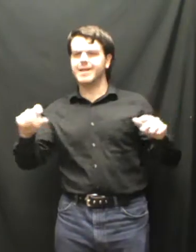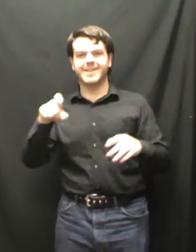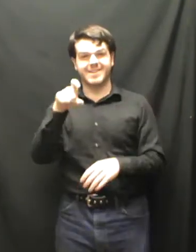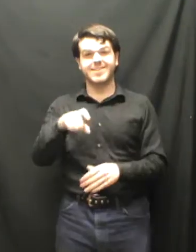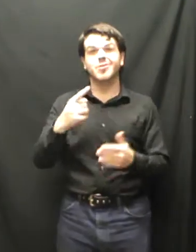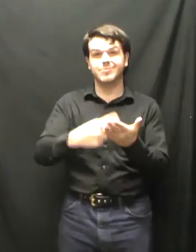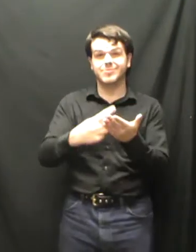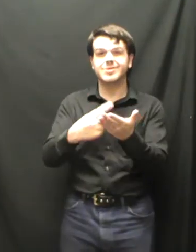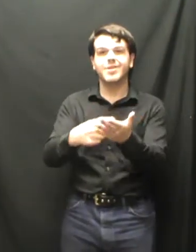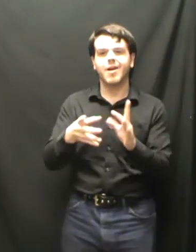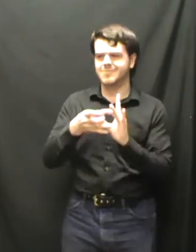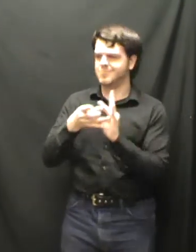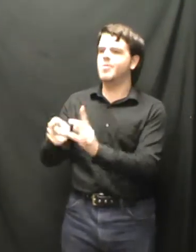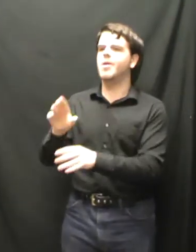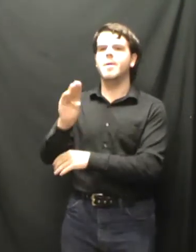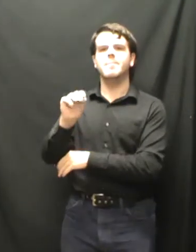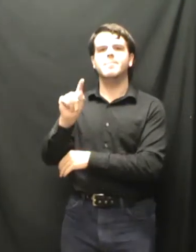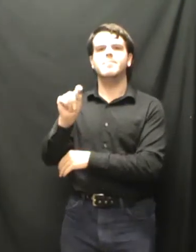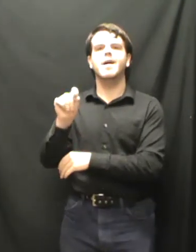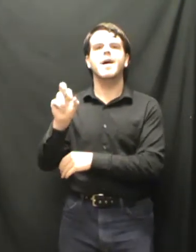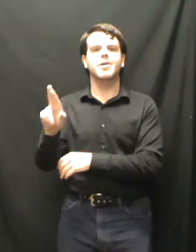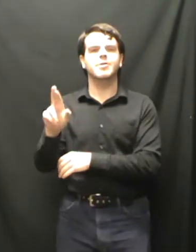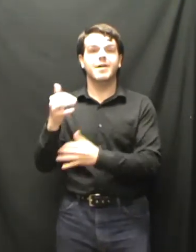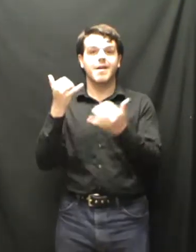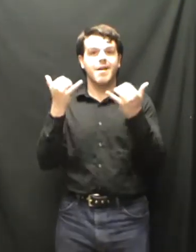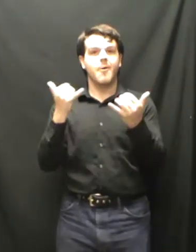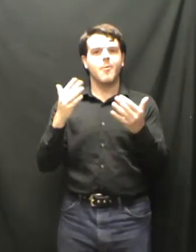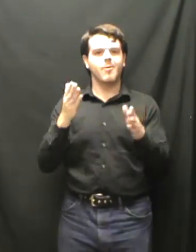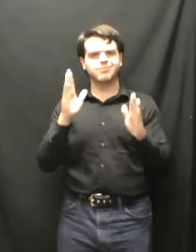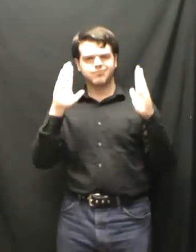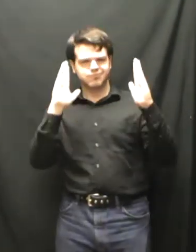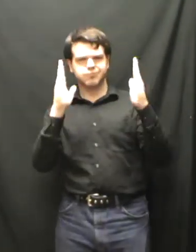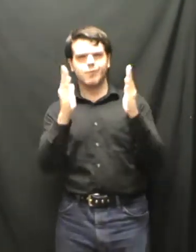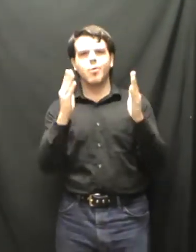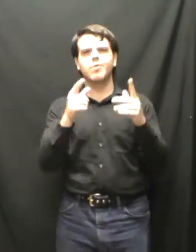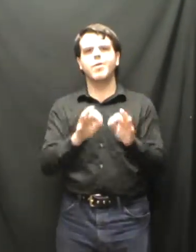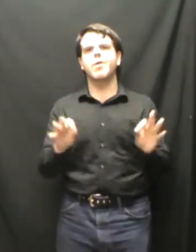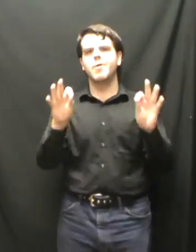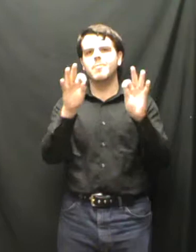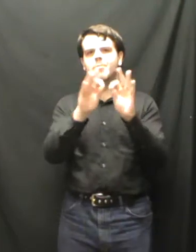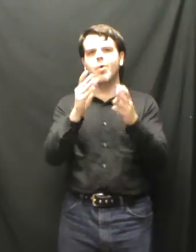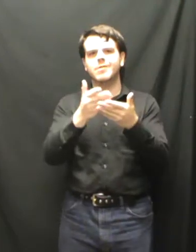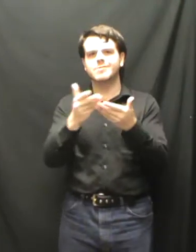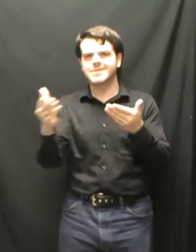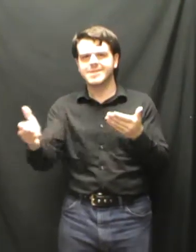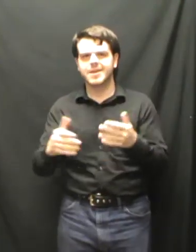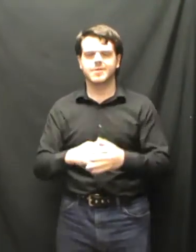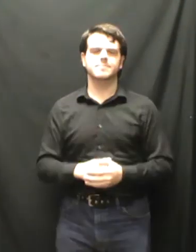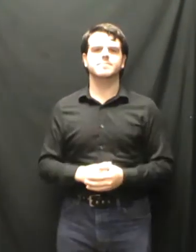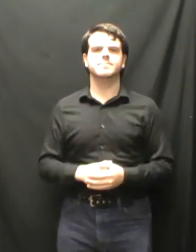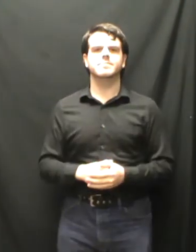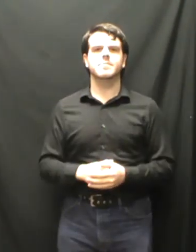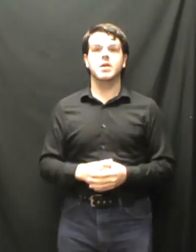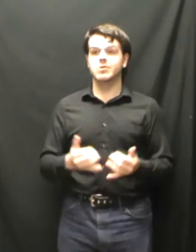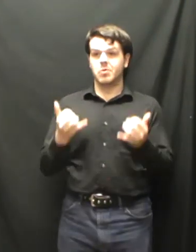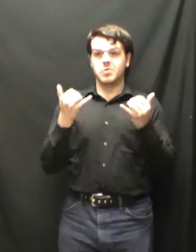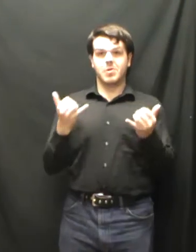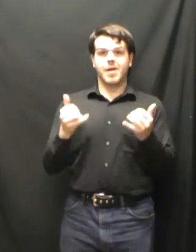and let's have a look at those key details of where our focus is for this session. So here we go, we're dealing with matter today,